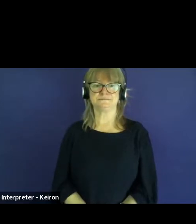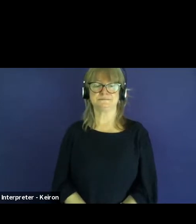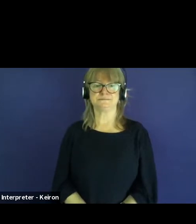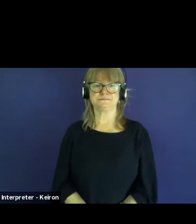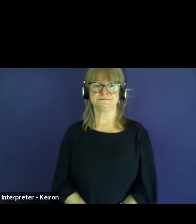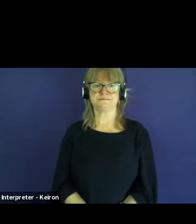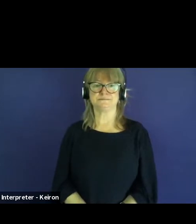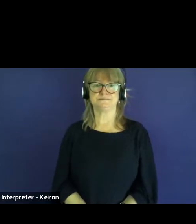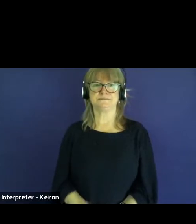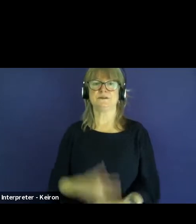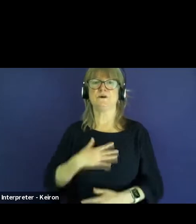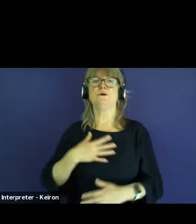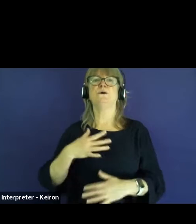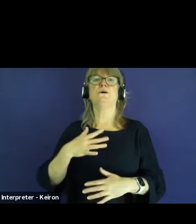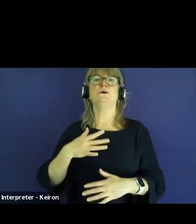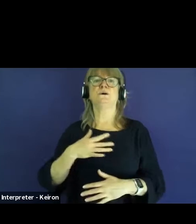Taking some deep breaths in